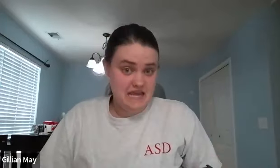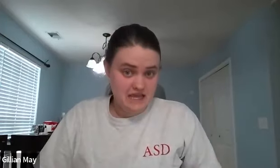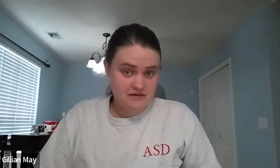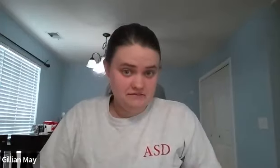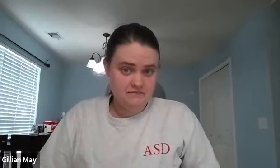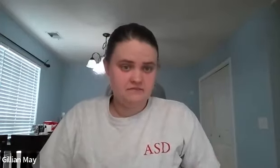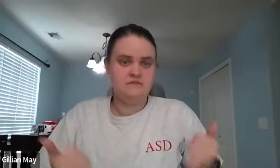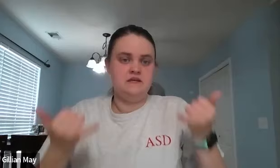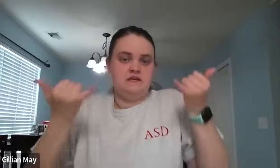today.